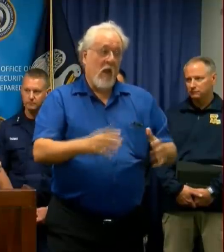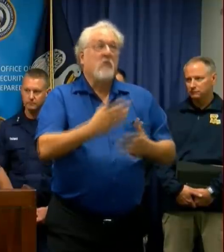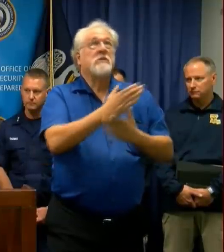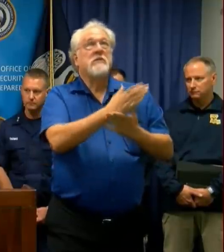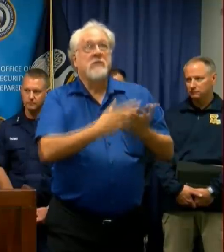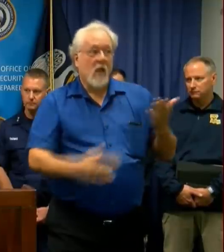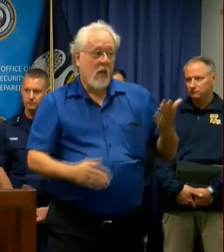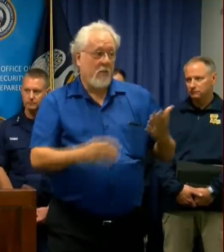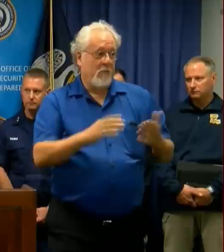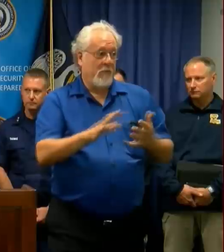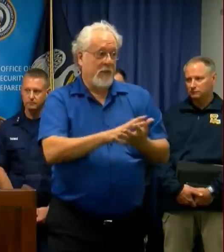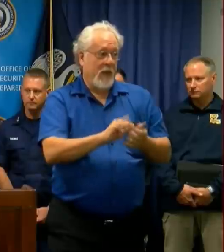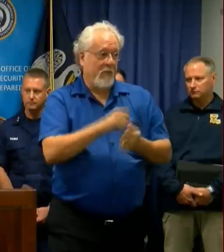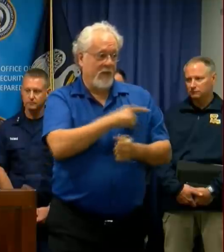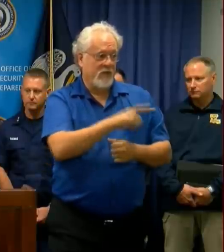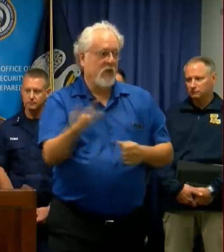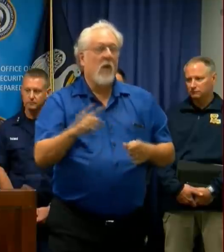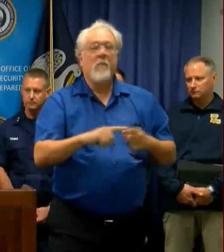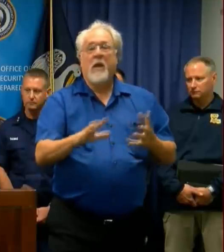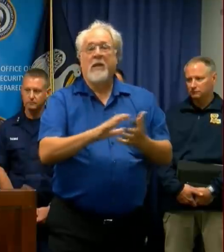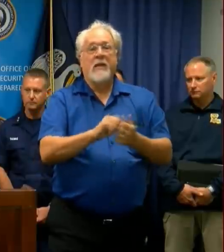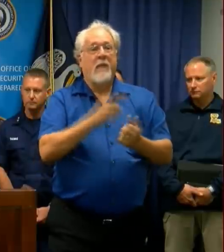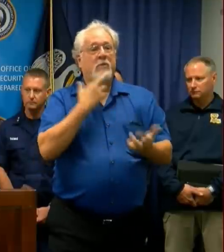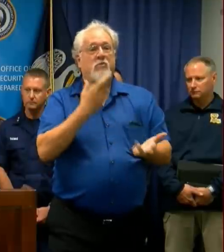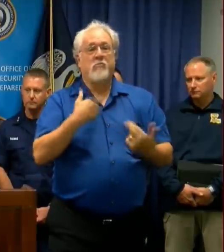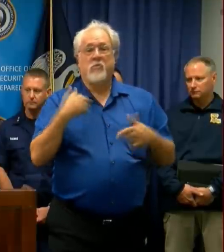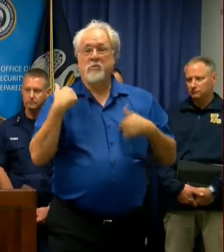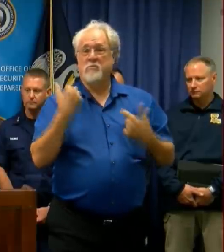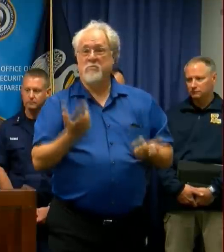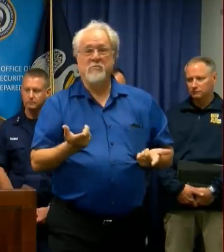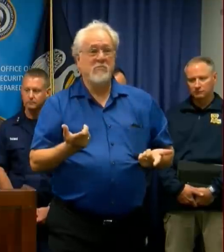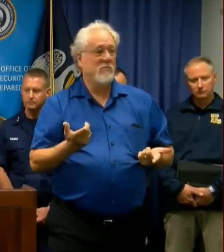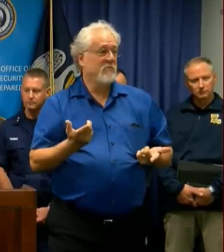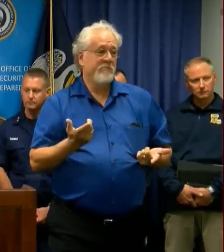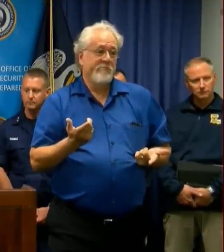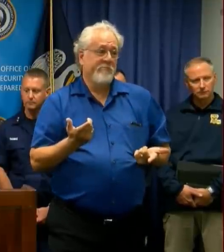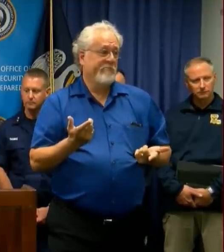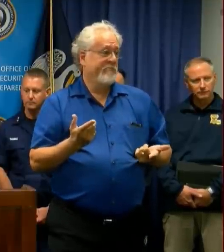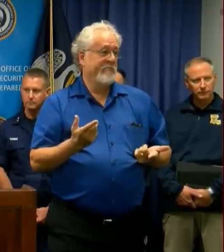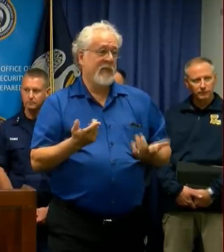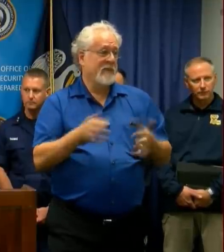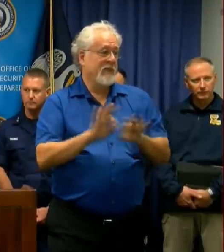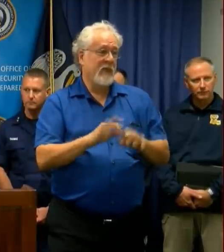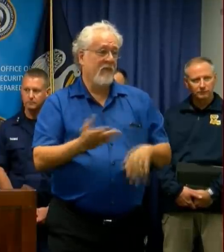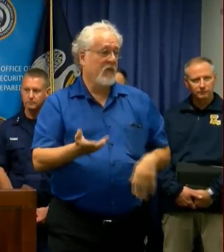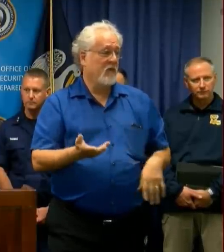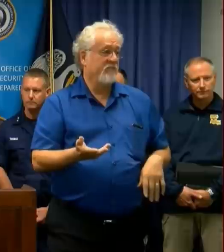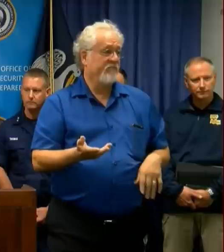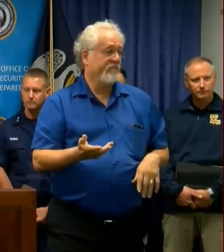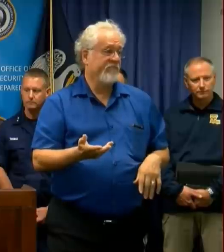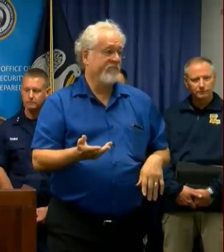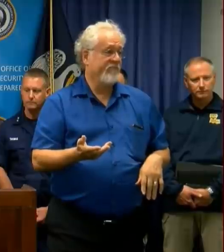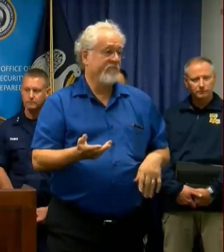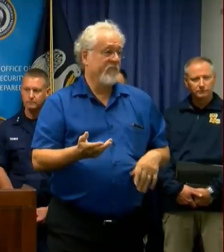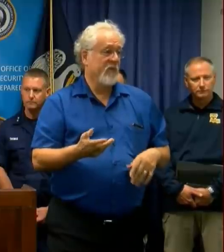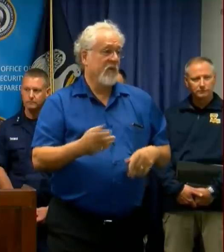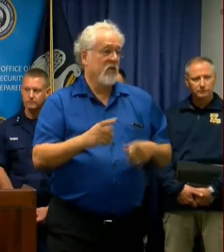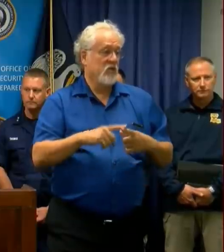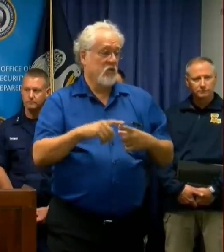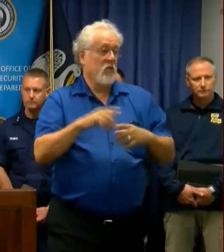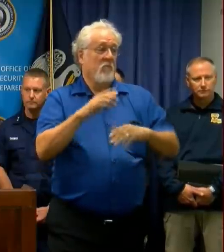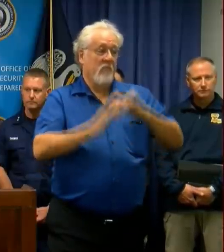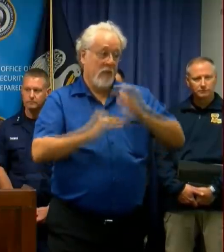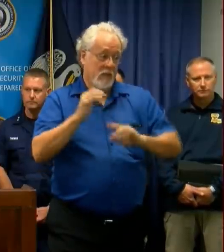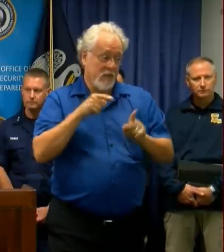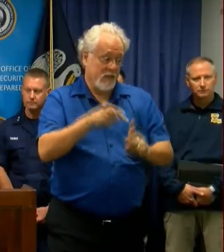having some damage out there, but the damage reports thus far have not been significant as it relates to